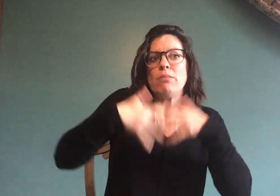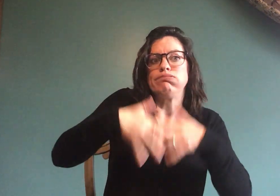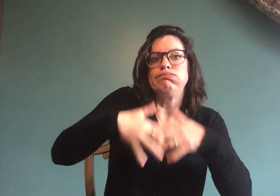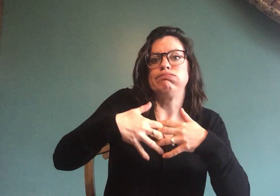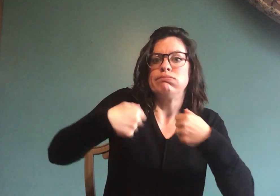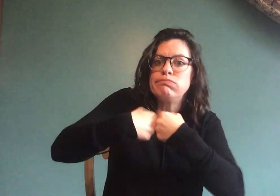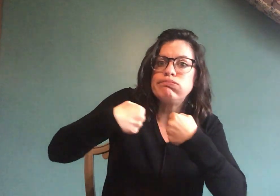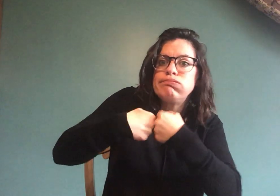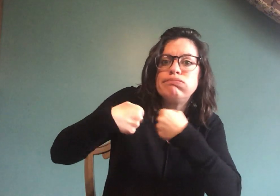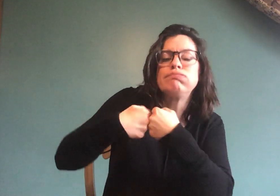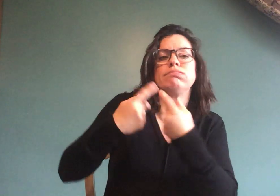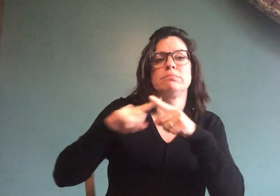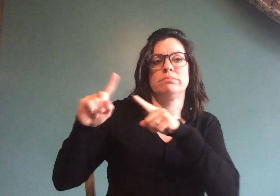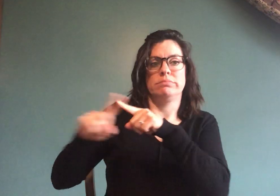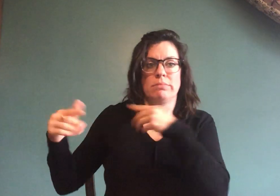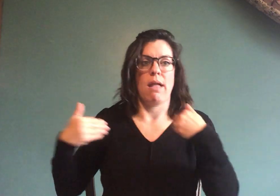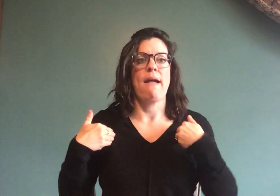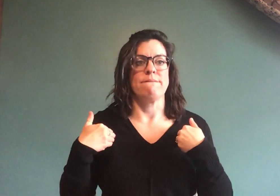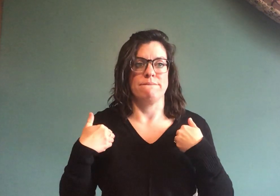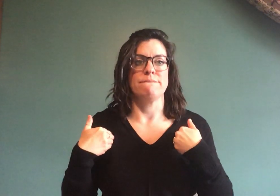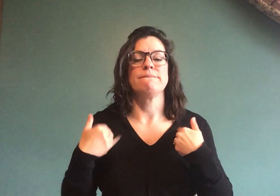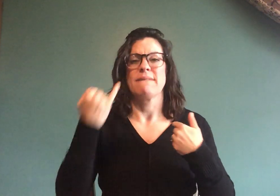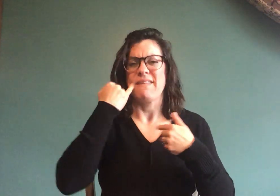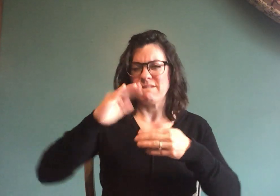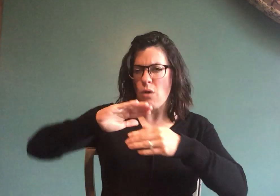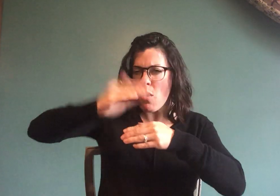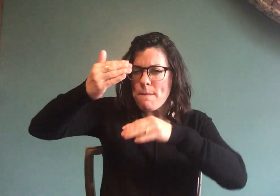Come on, someone's going to respond to me, right? Don't let me do all the work here.